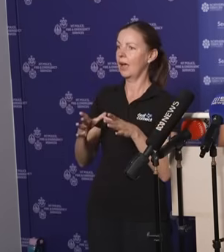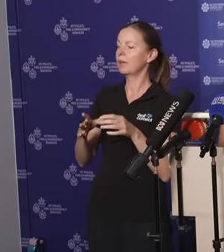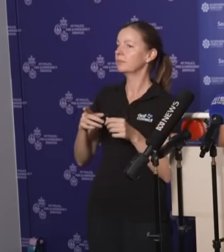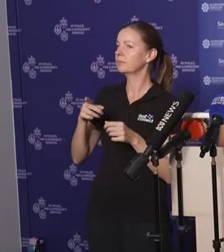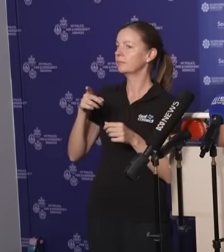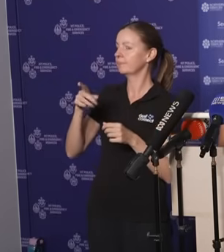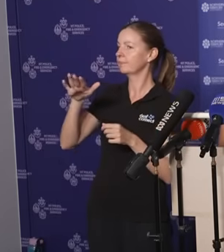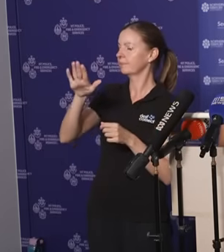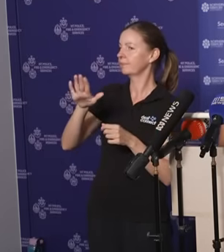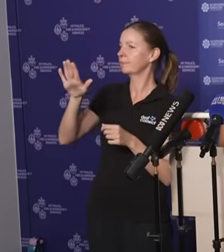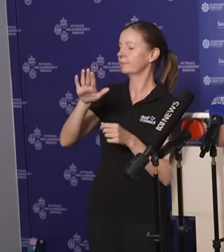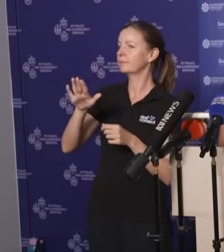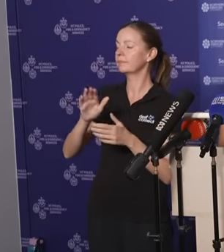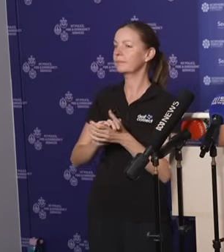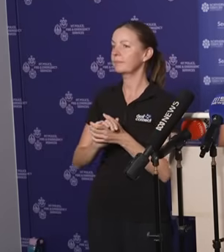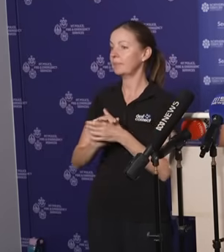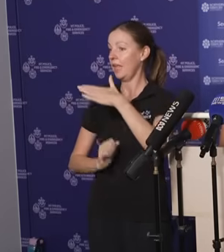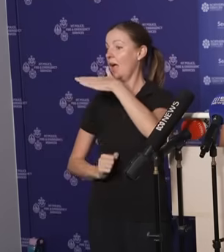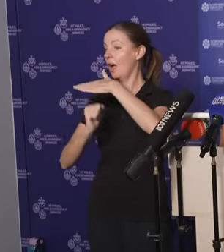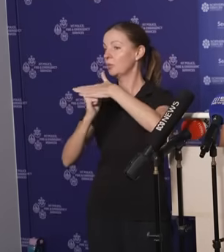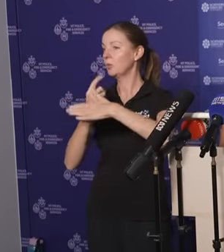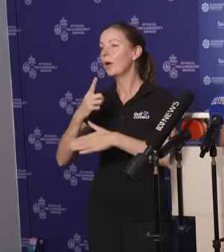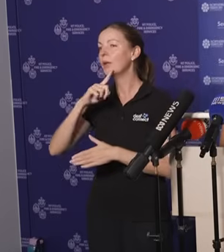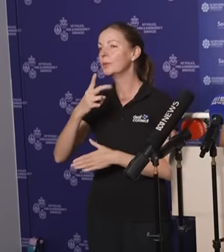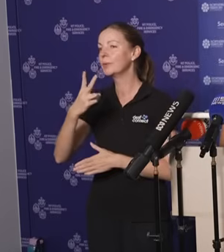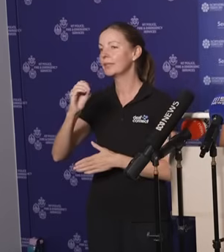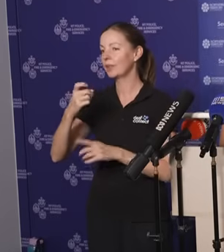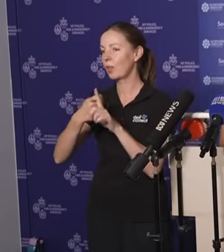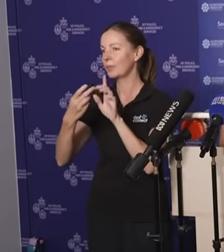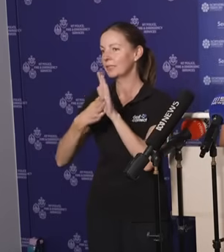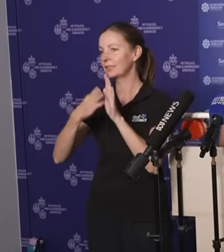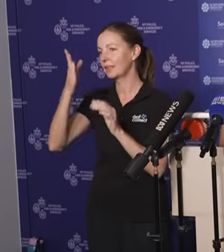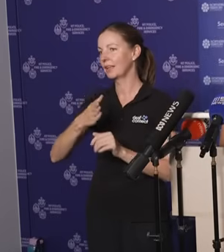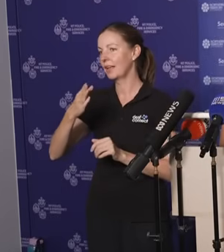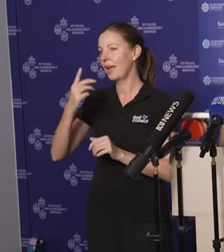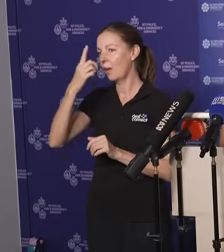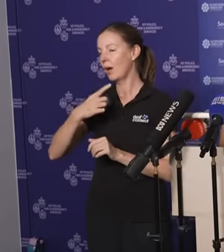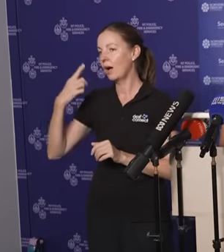And these wind gusts up to 120 kilometres per hour. And there are